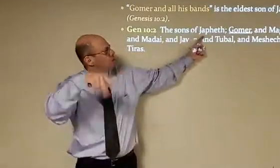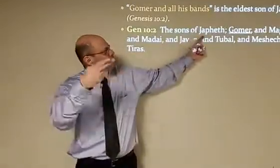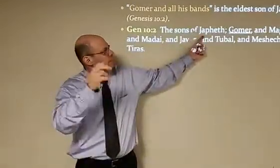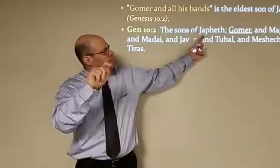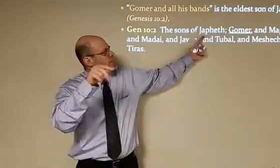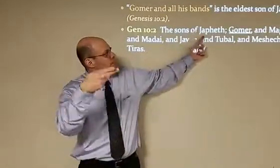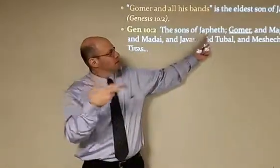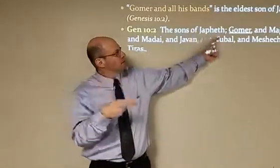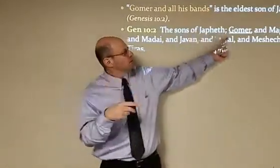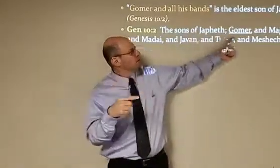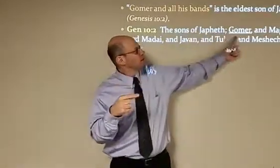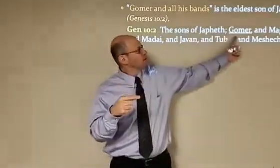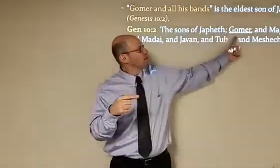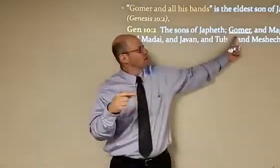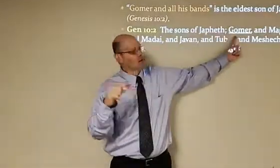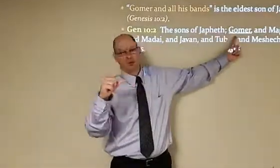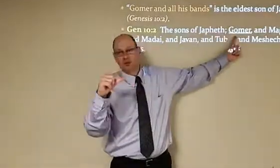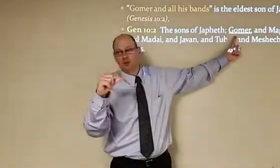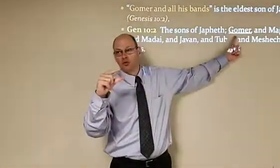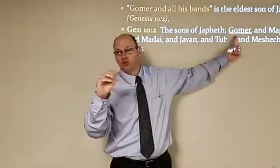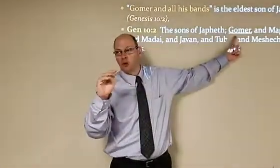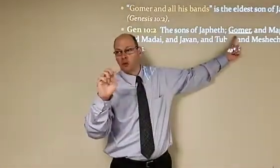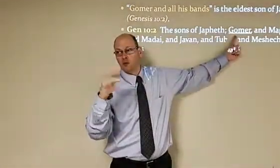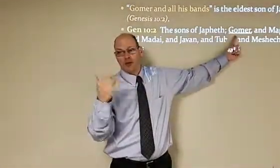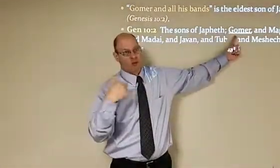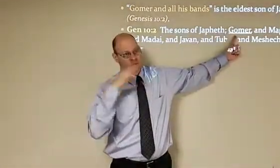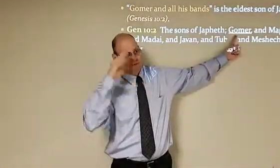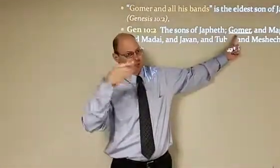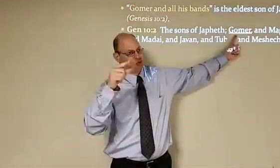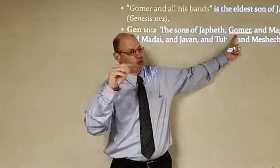And the scripture reads, the sons of Japheth, Gomer